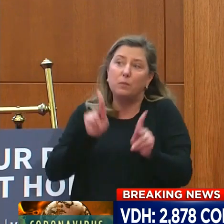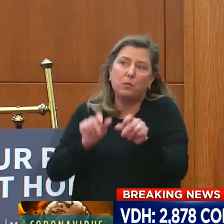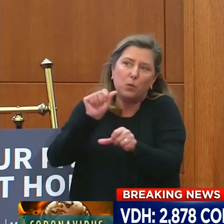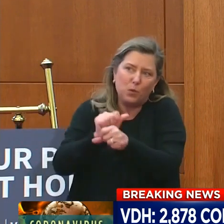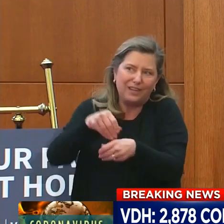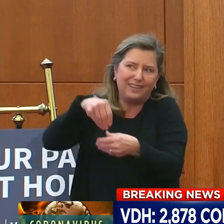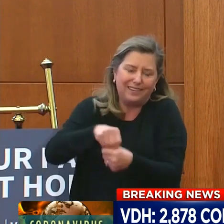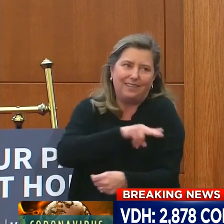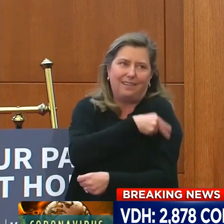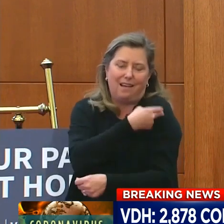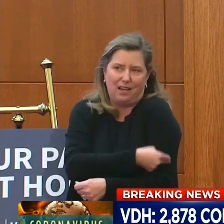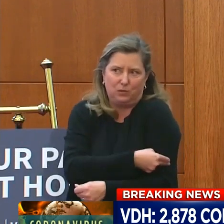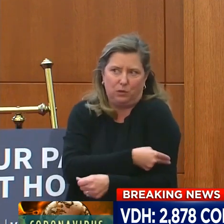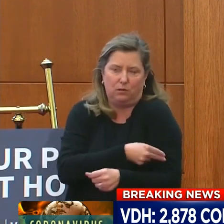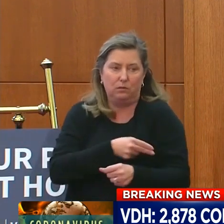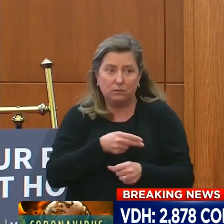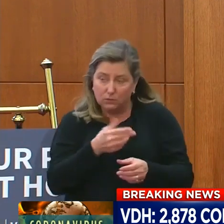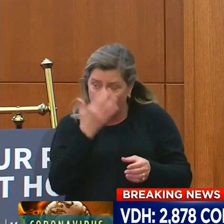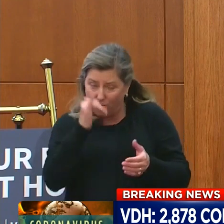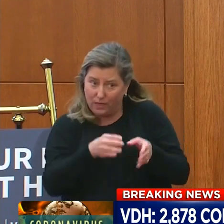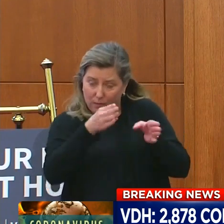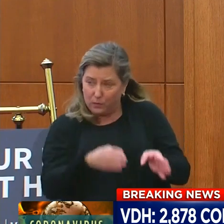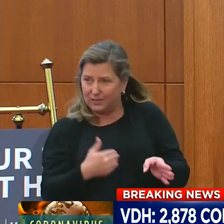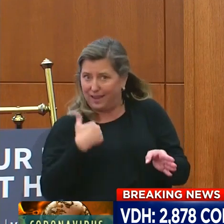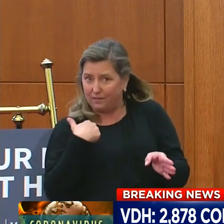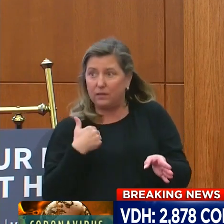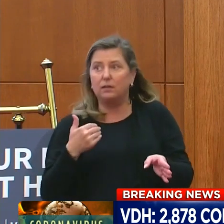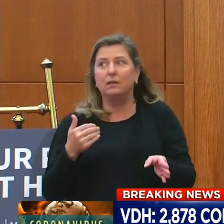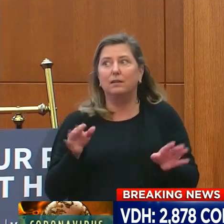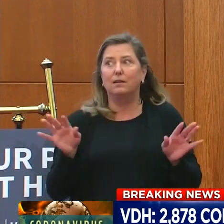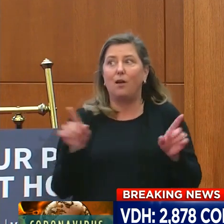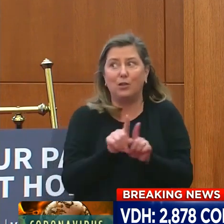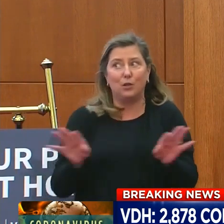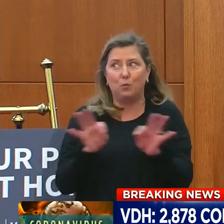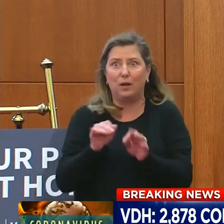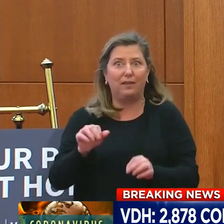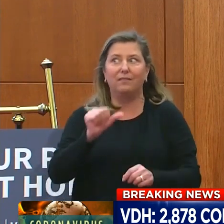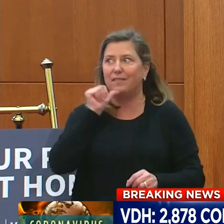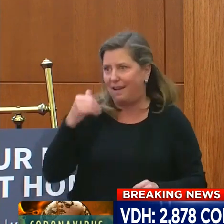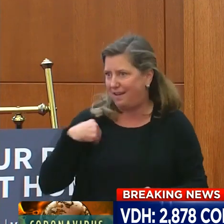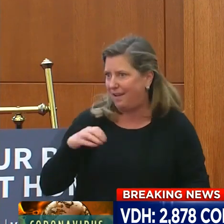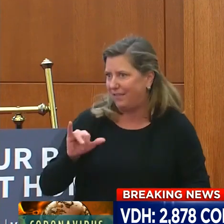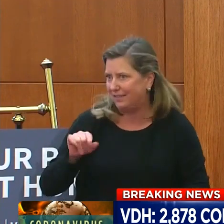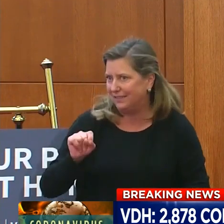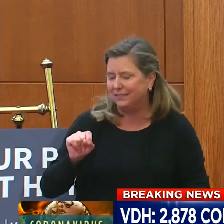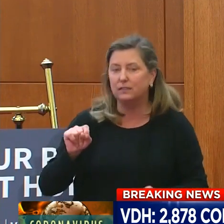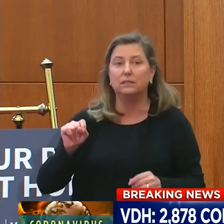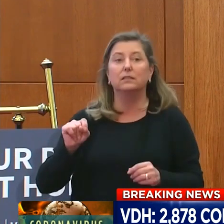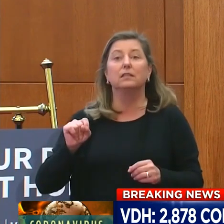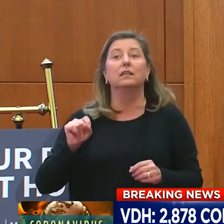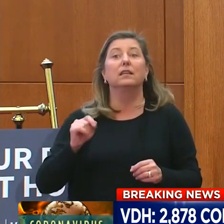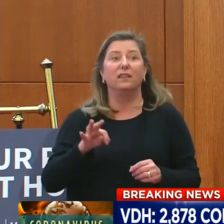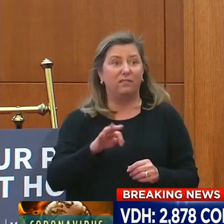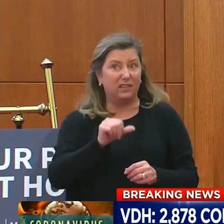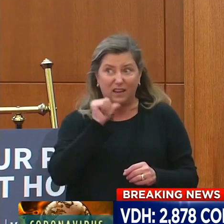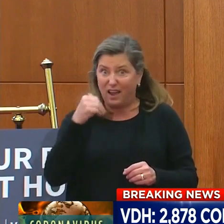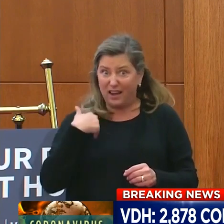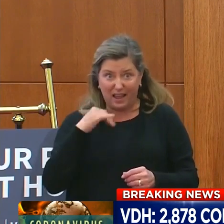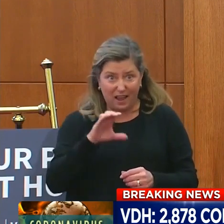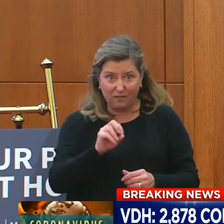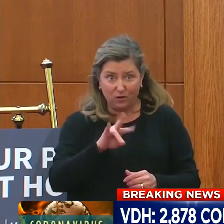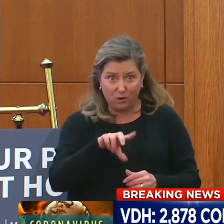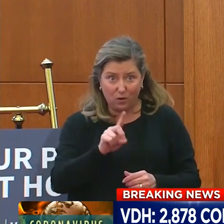hospital to know if they have it, and especially if they don't have it, because they can decrease the contact precautions and